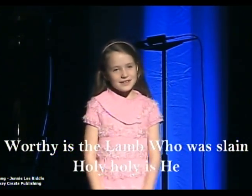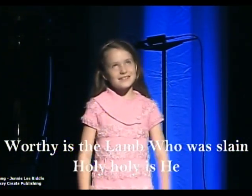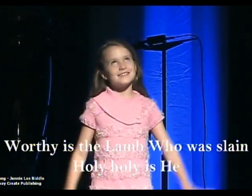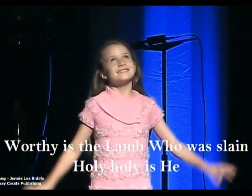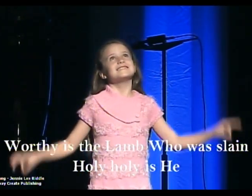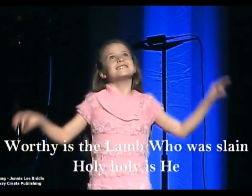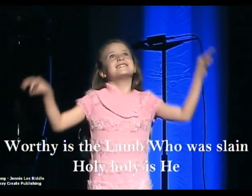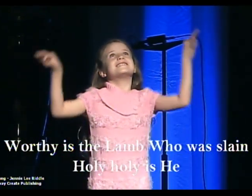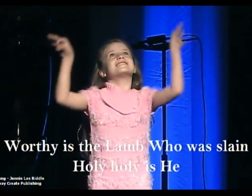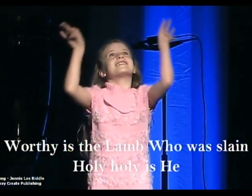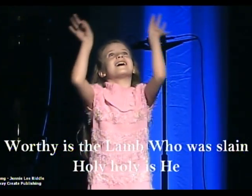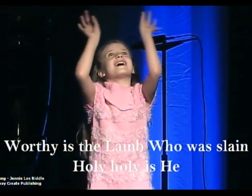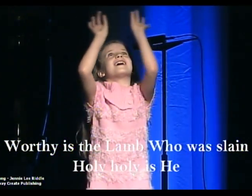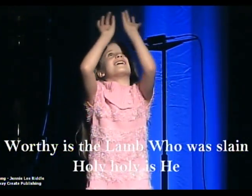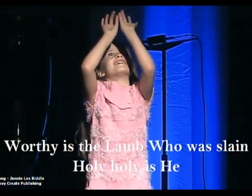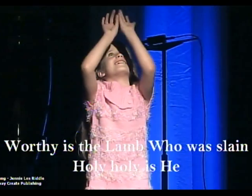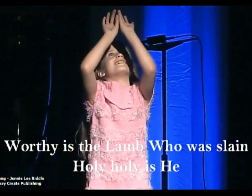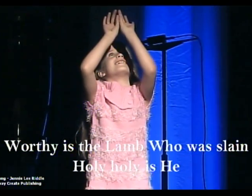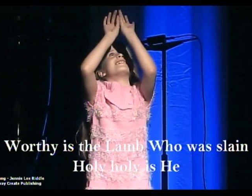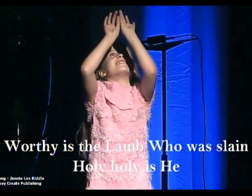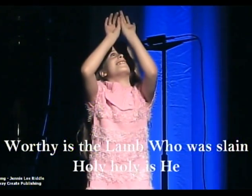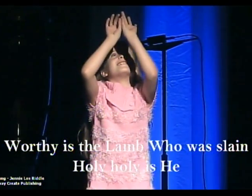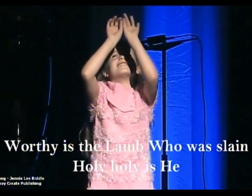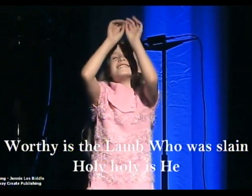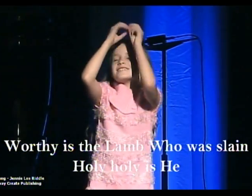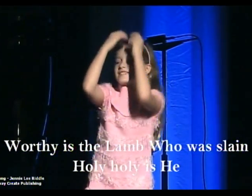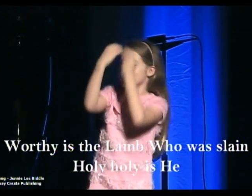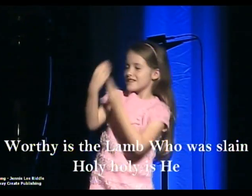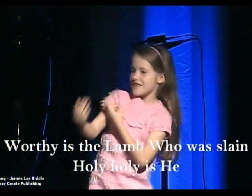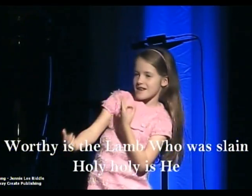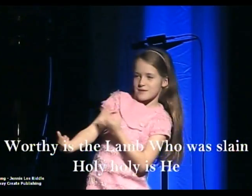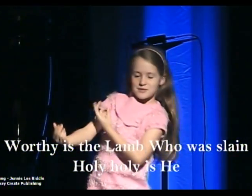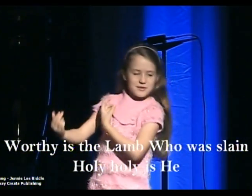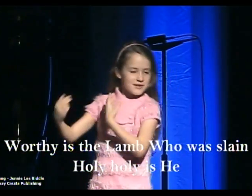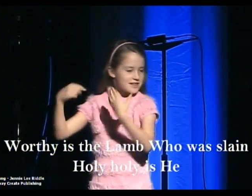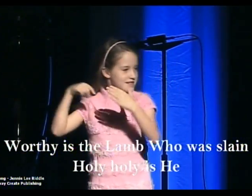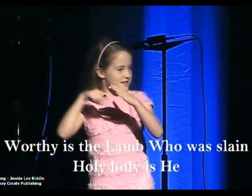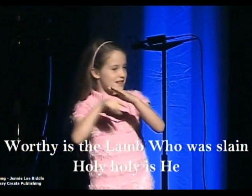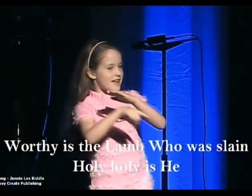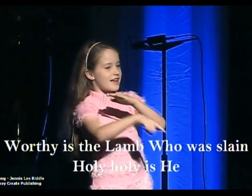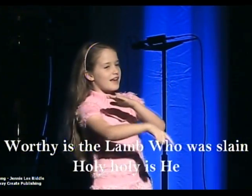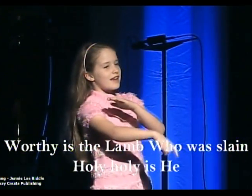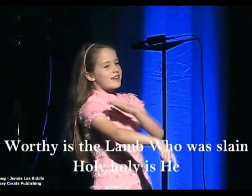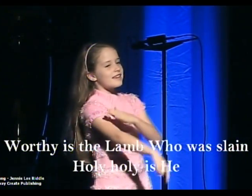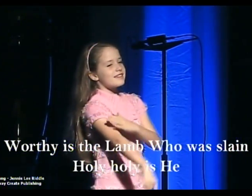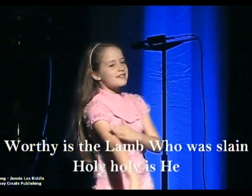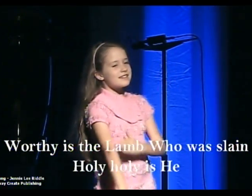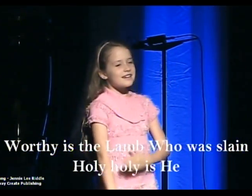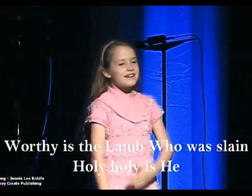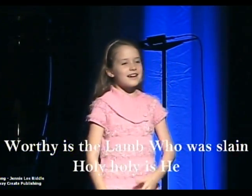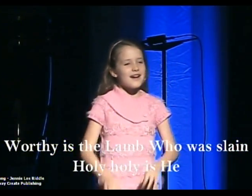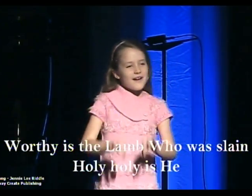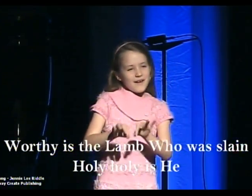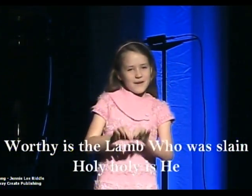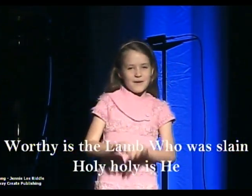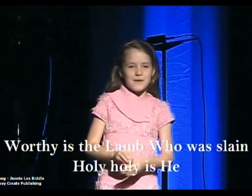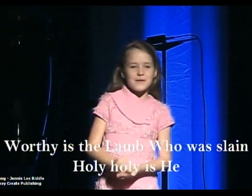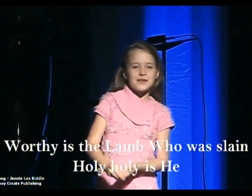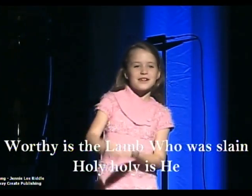Worthy is thy Lamb who was slain. Holy,